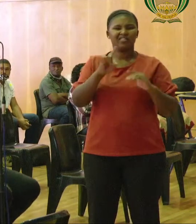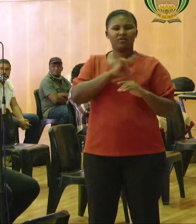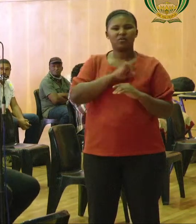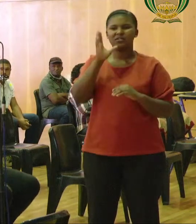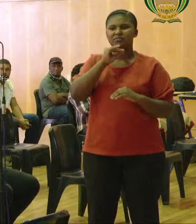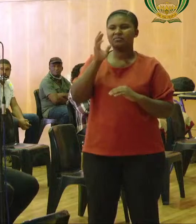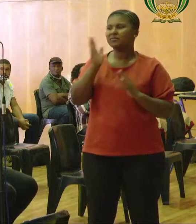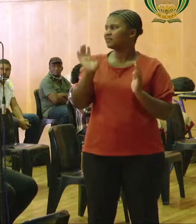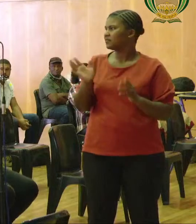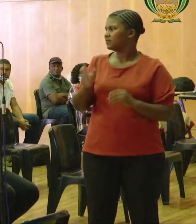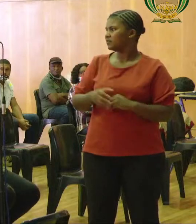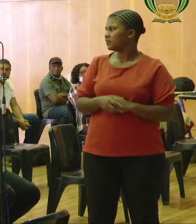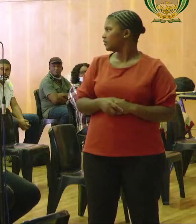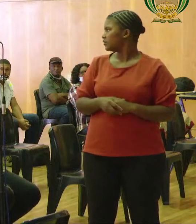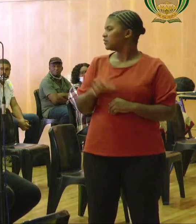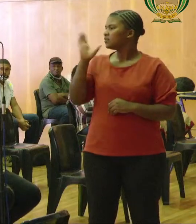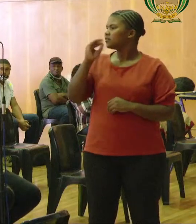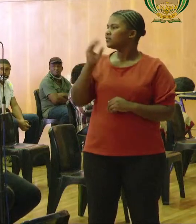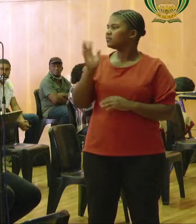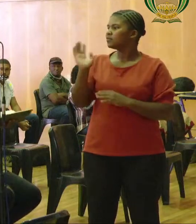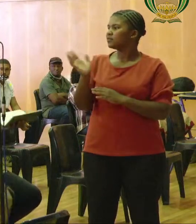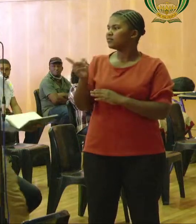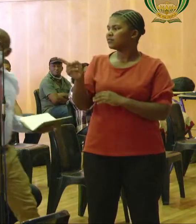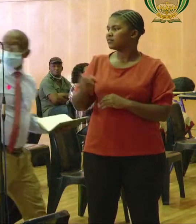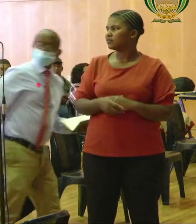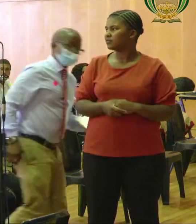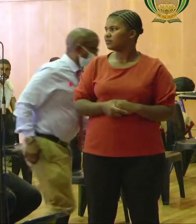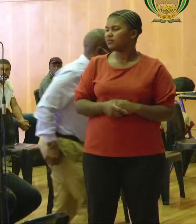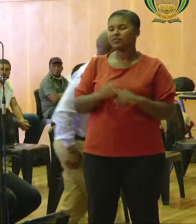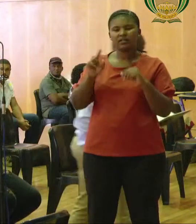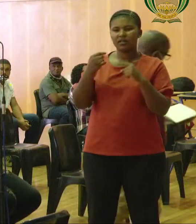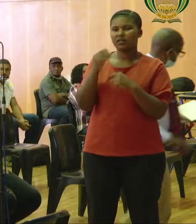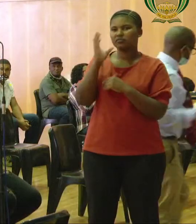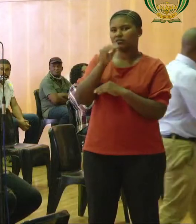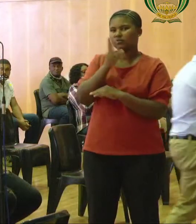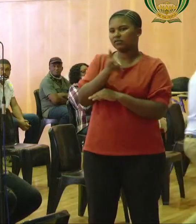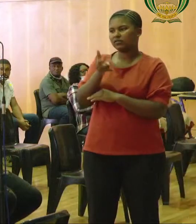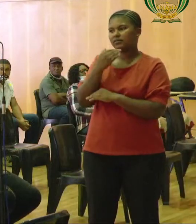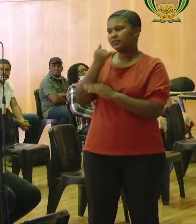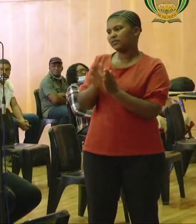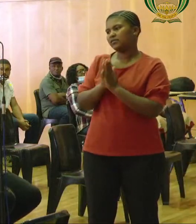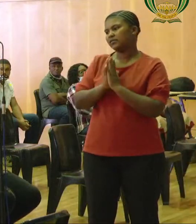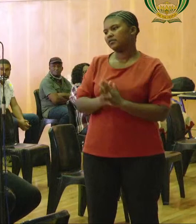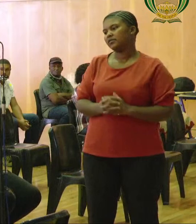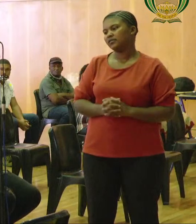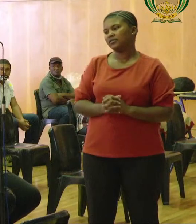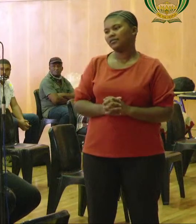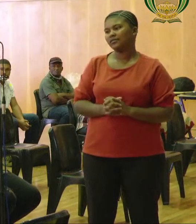If you did speak, then you're not going to get a turn again. Okay.